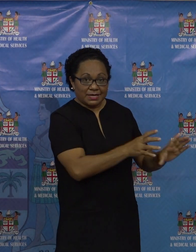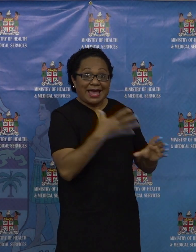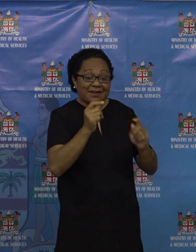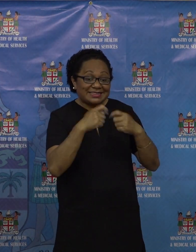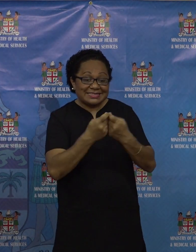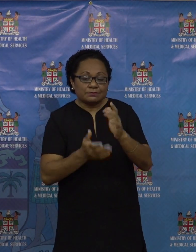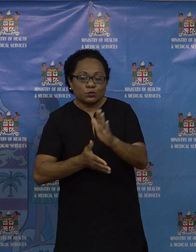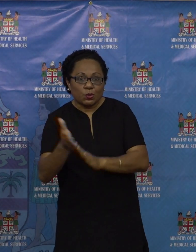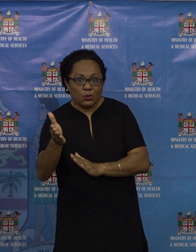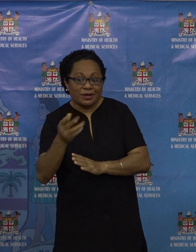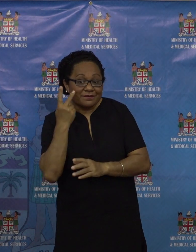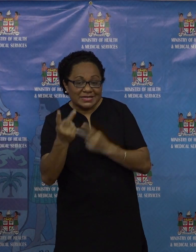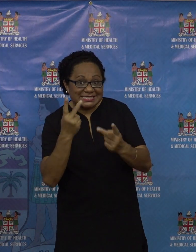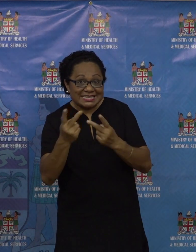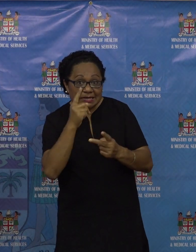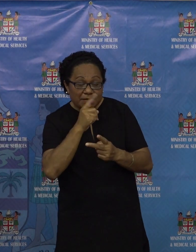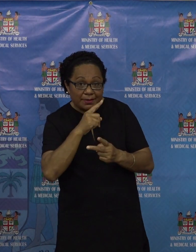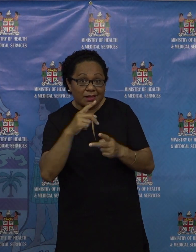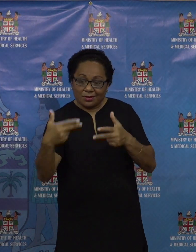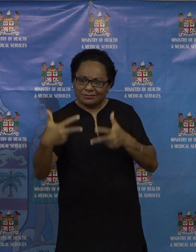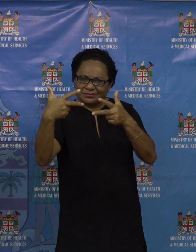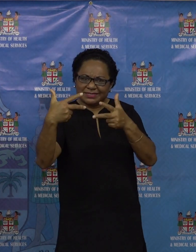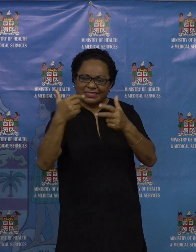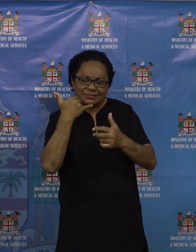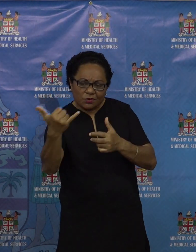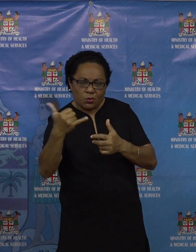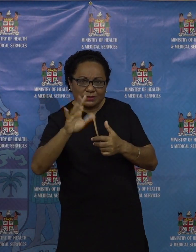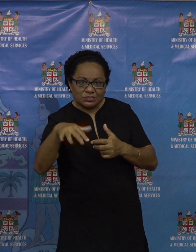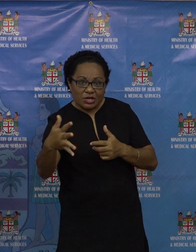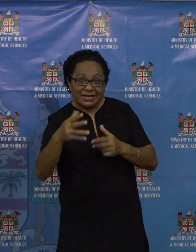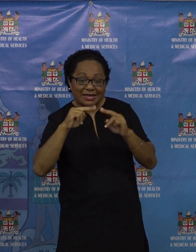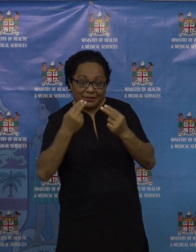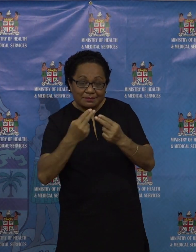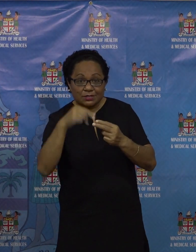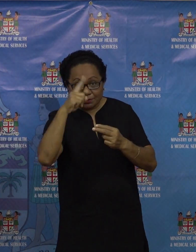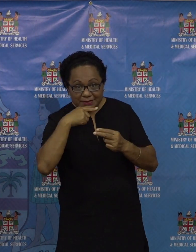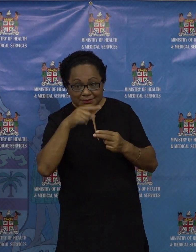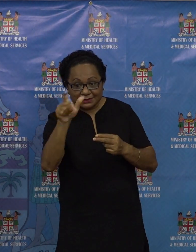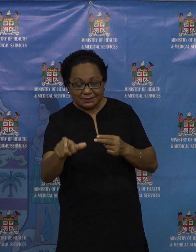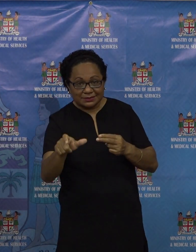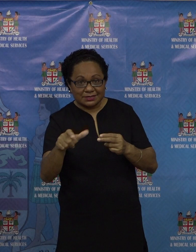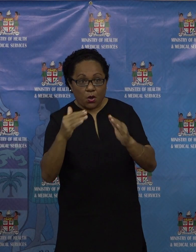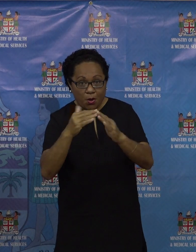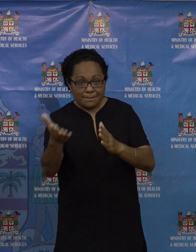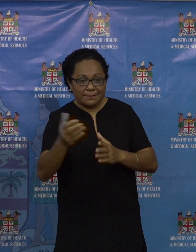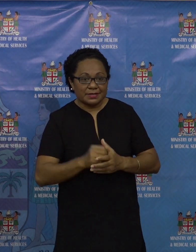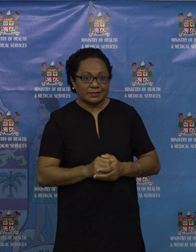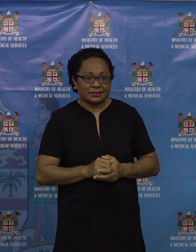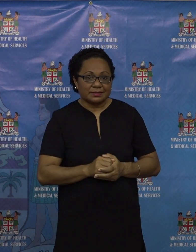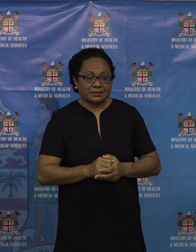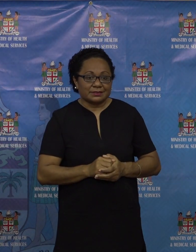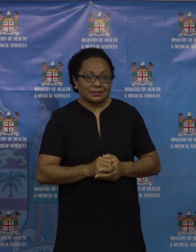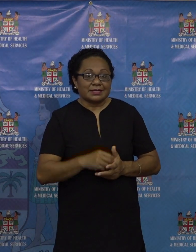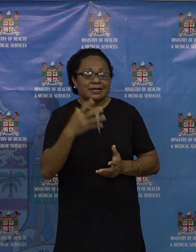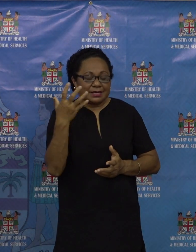patients virtually or through the use of phone-based care, doing risk stratification